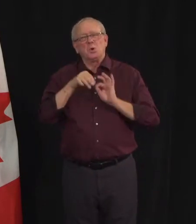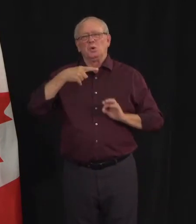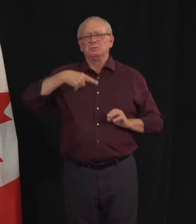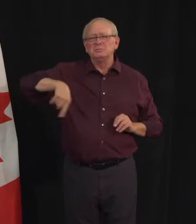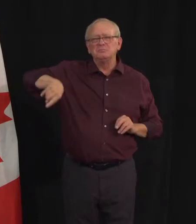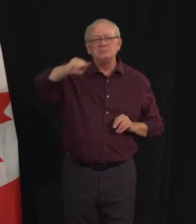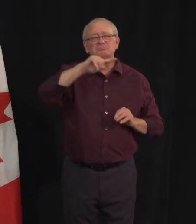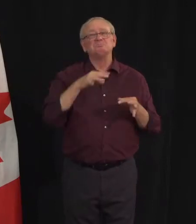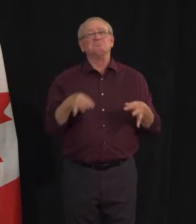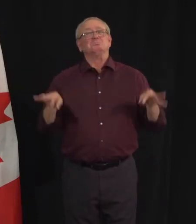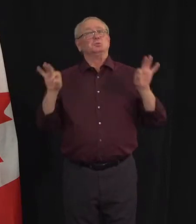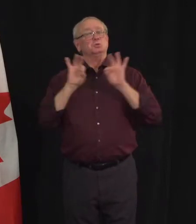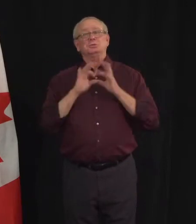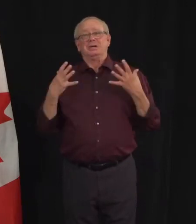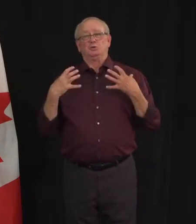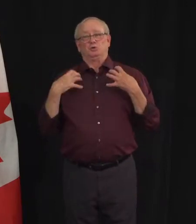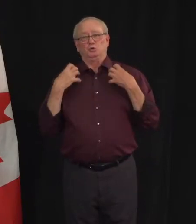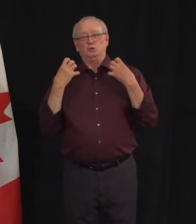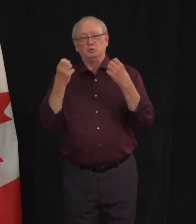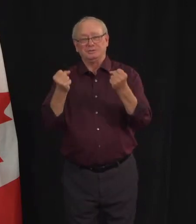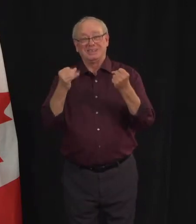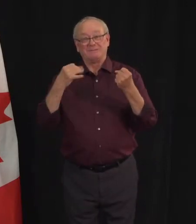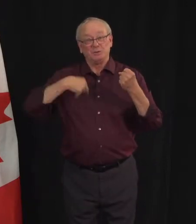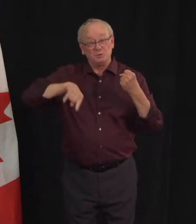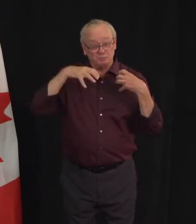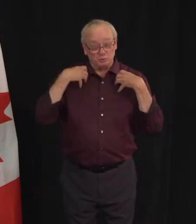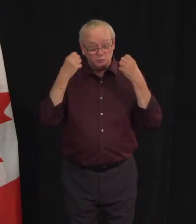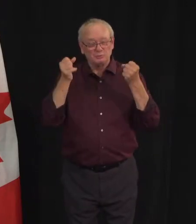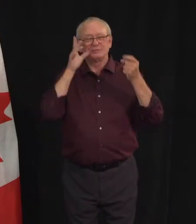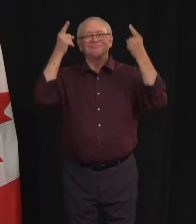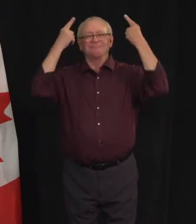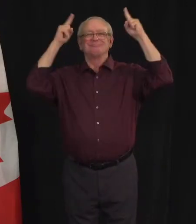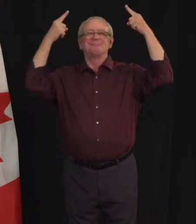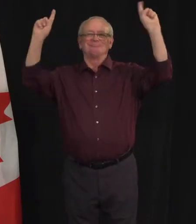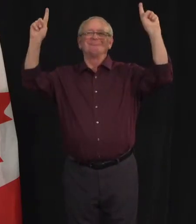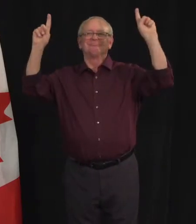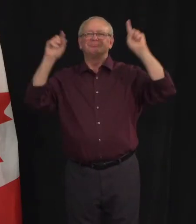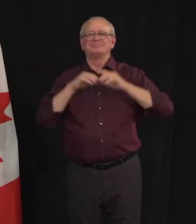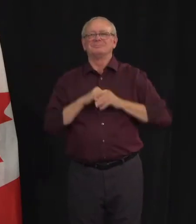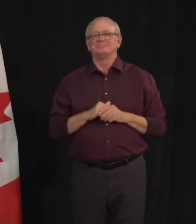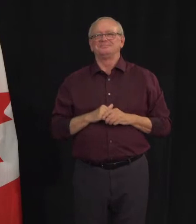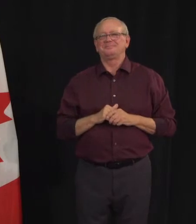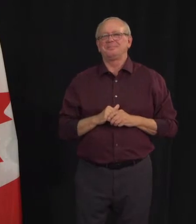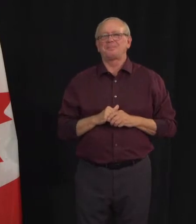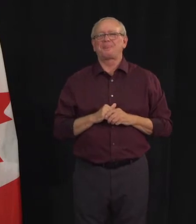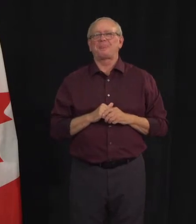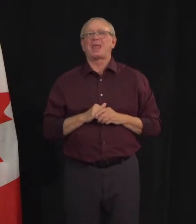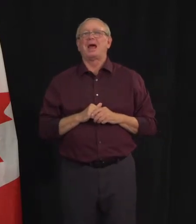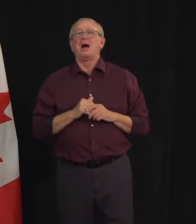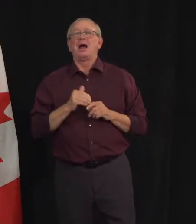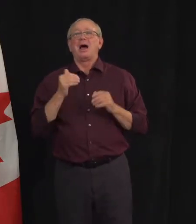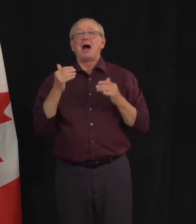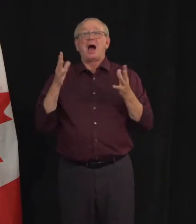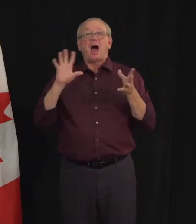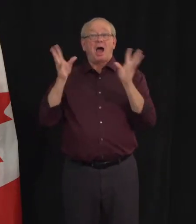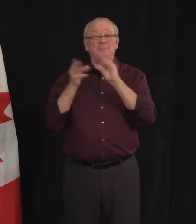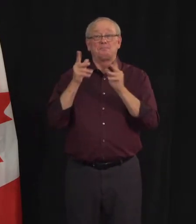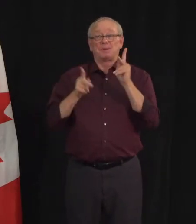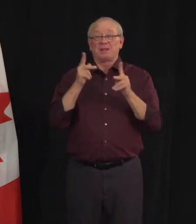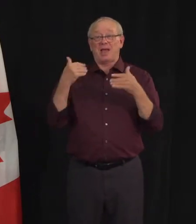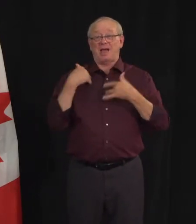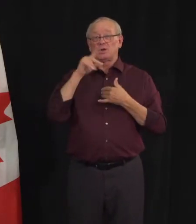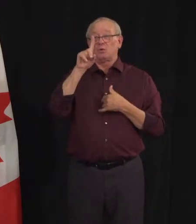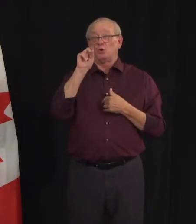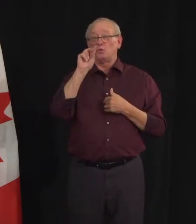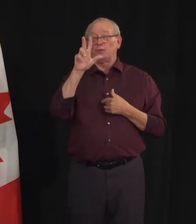through." Turning to today's numbers, we identified 103 new cases in the last